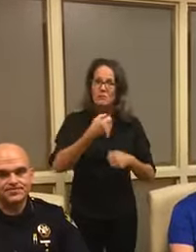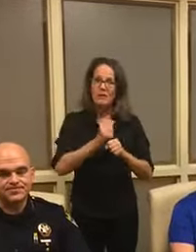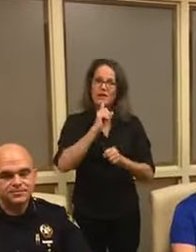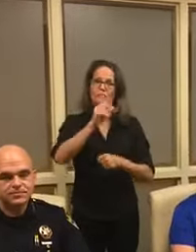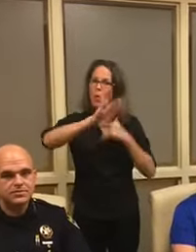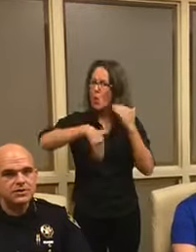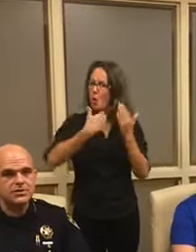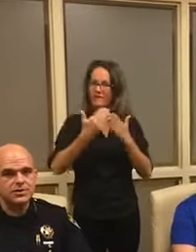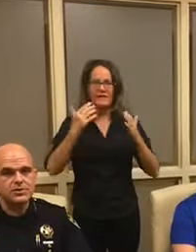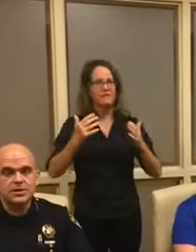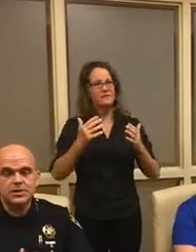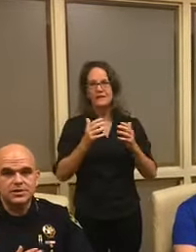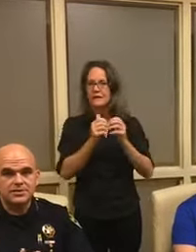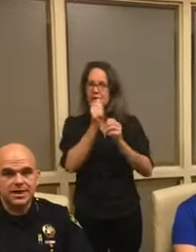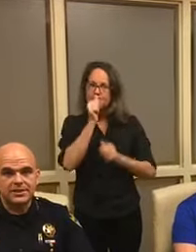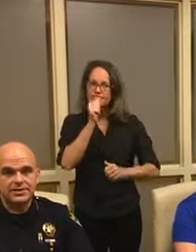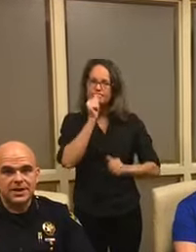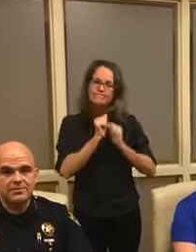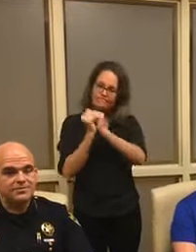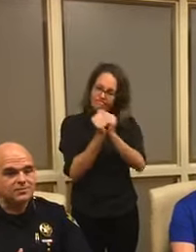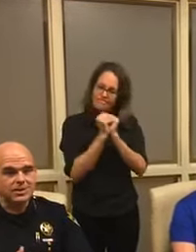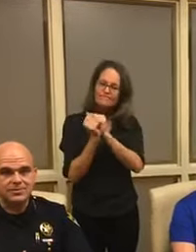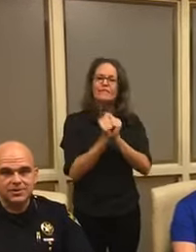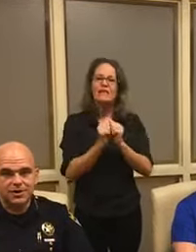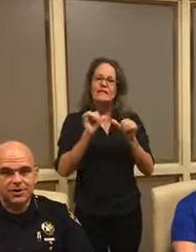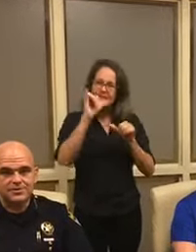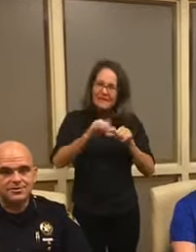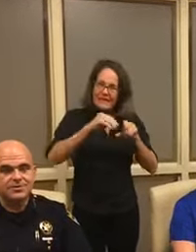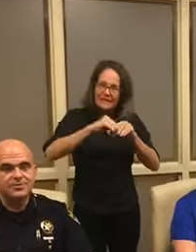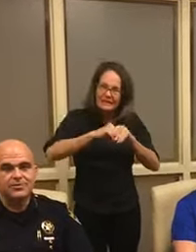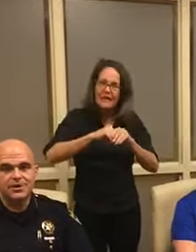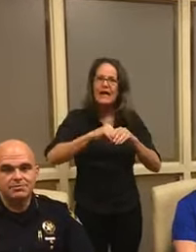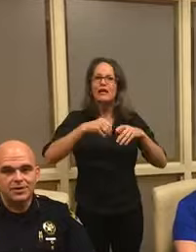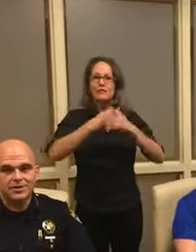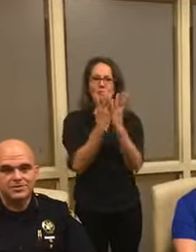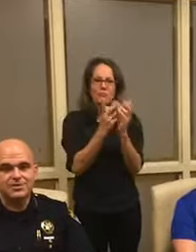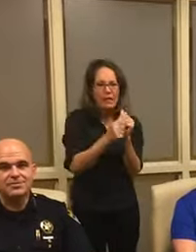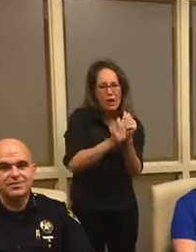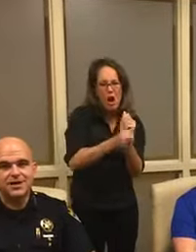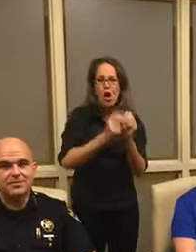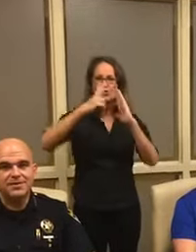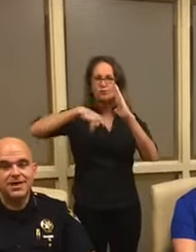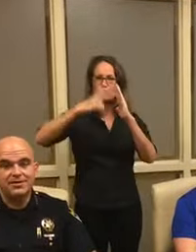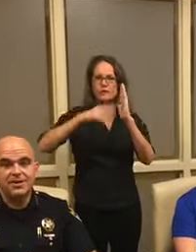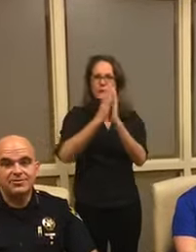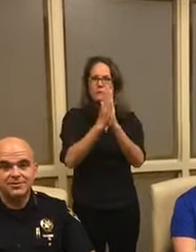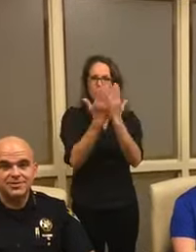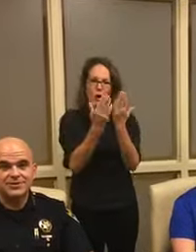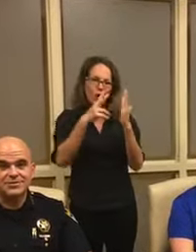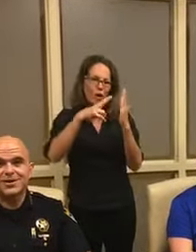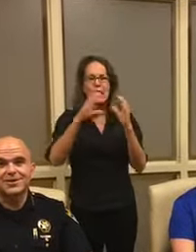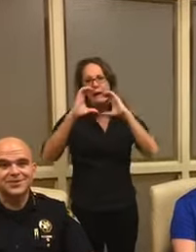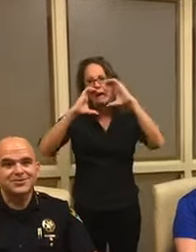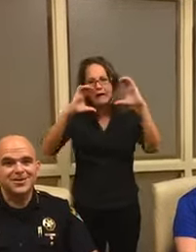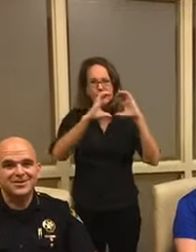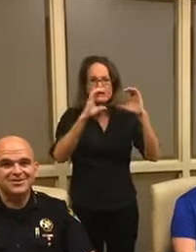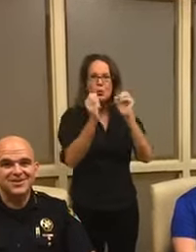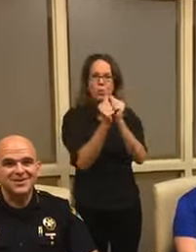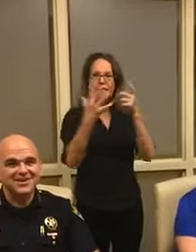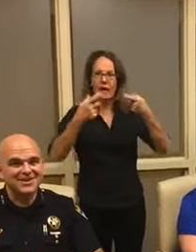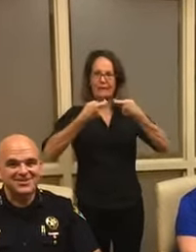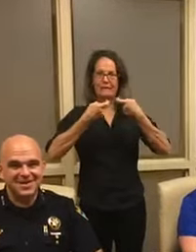together. So, stay inside, play some cards, read a book, spend some time having conversations without